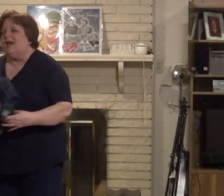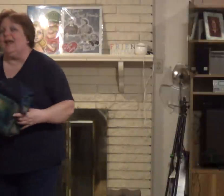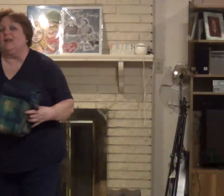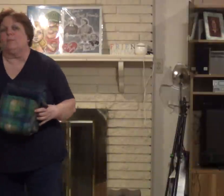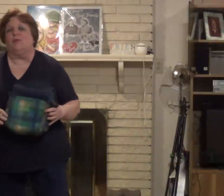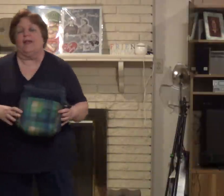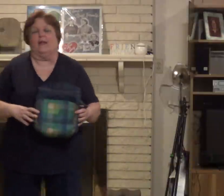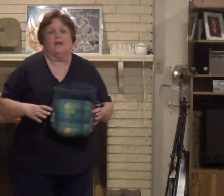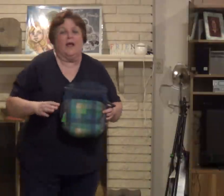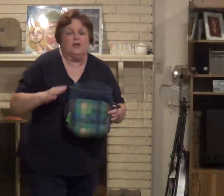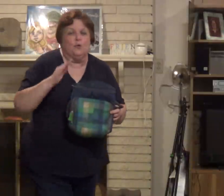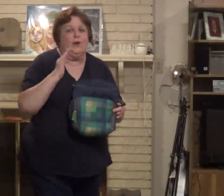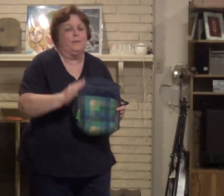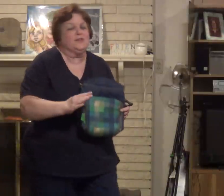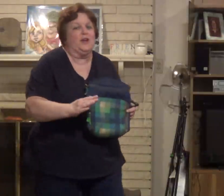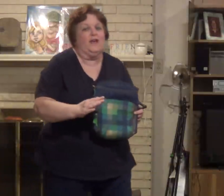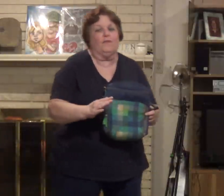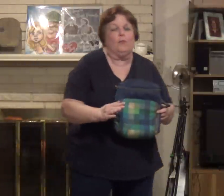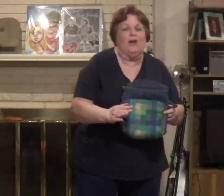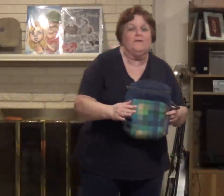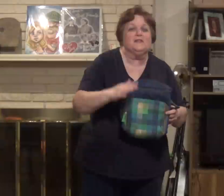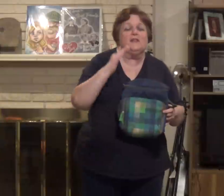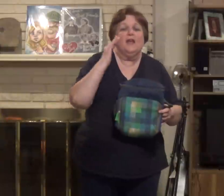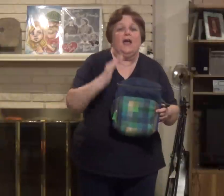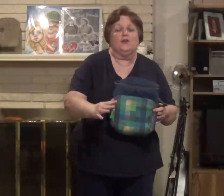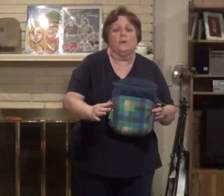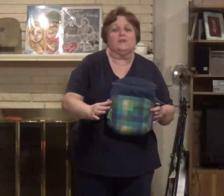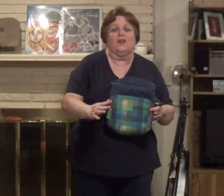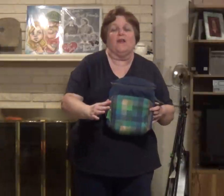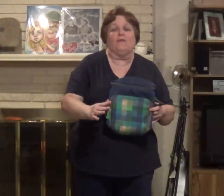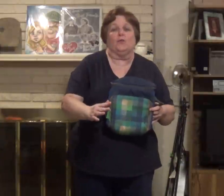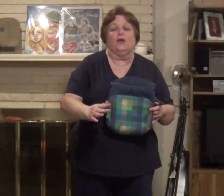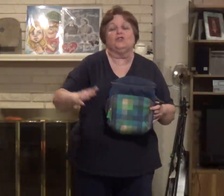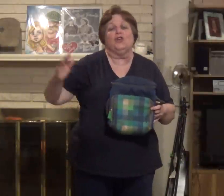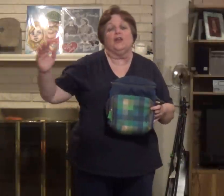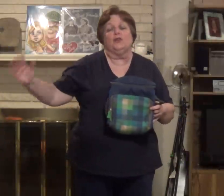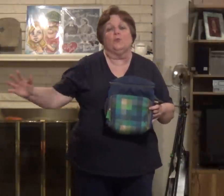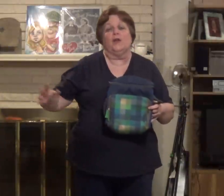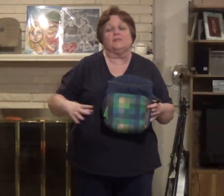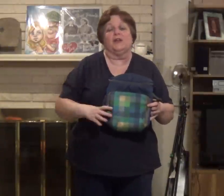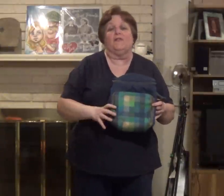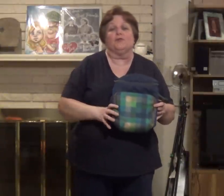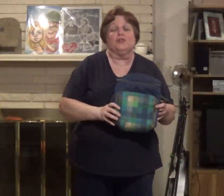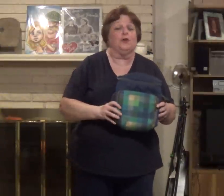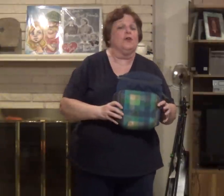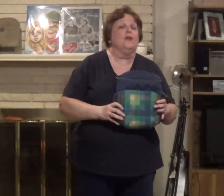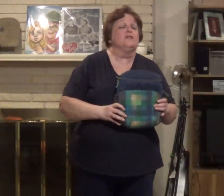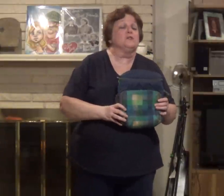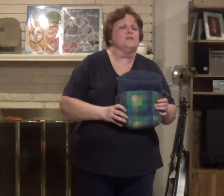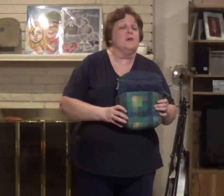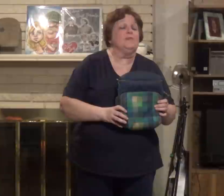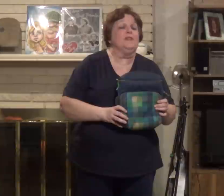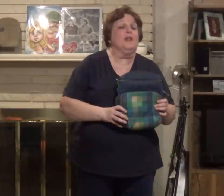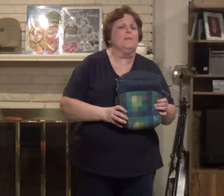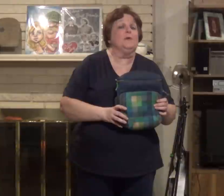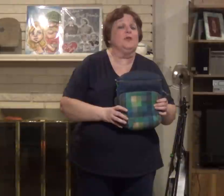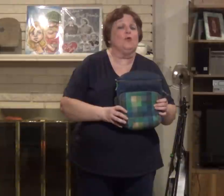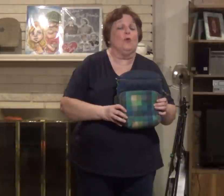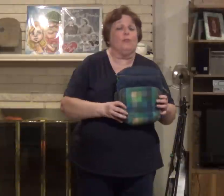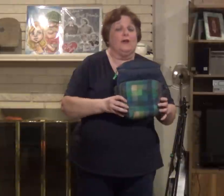had a plan. I knew what I was going to have for breakfast, I knew what I was going to have for lunch, and I knew what I was going to have for dinner. So something that I'm going to be incorporating